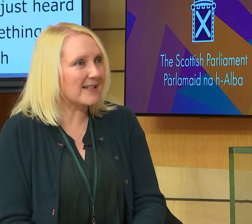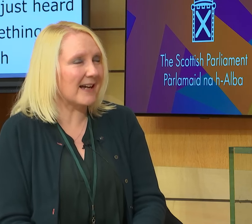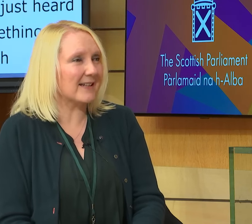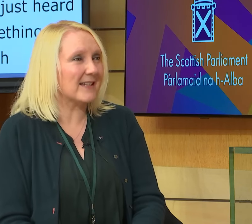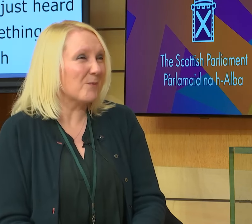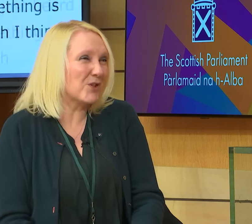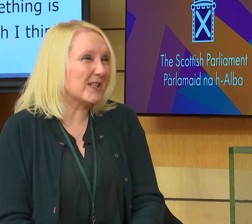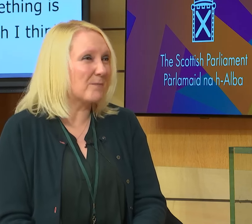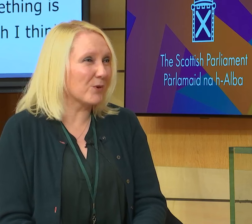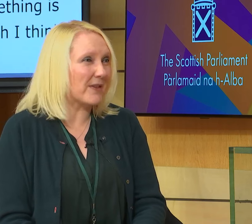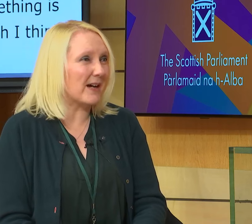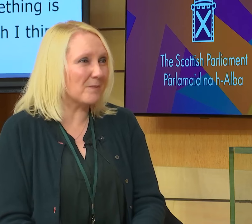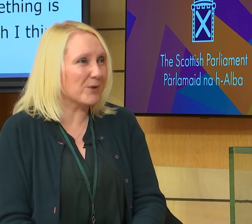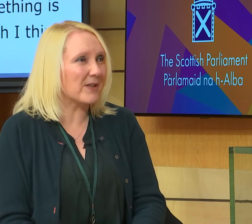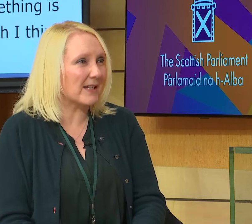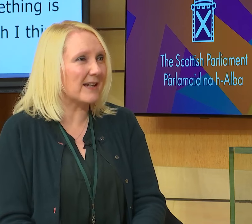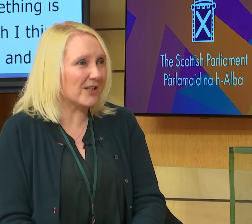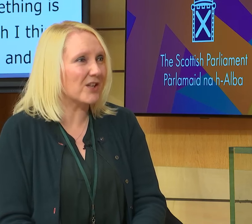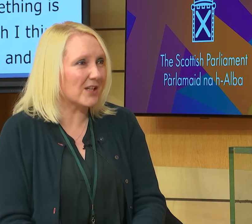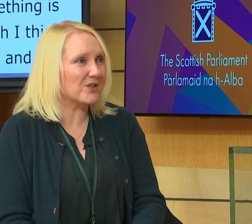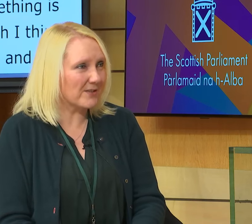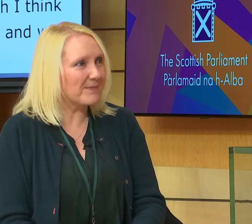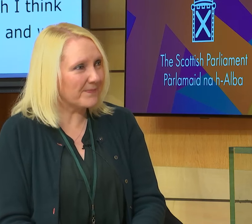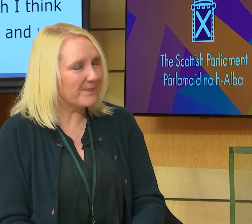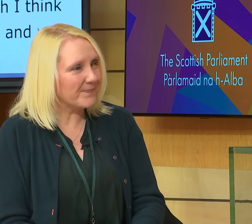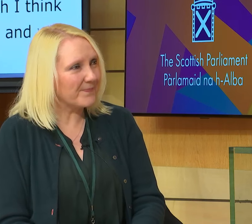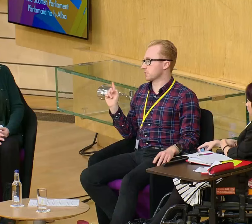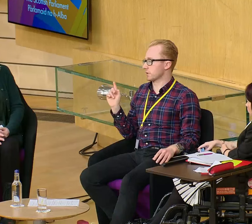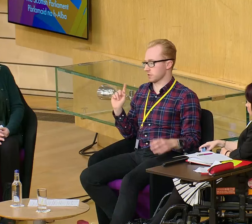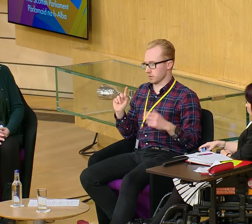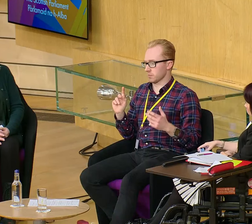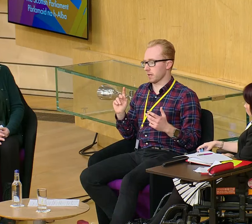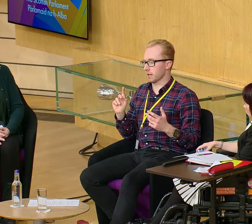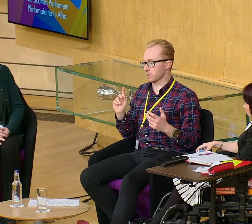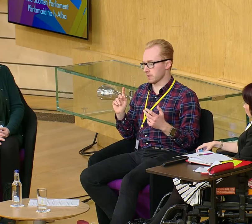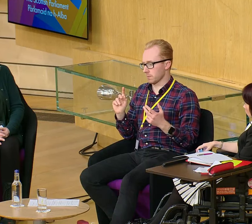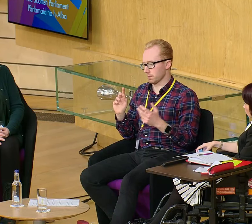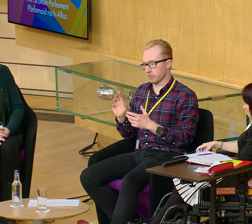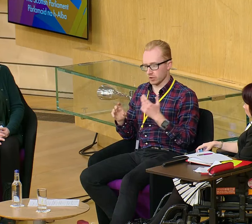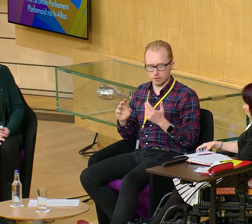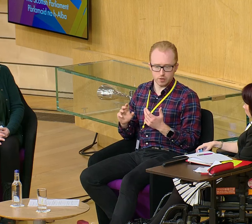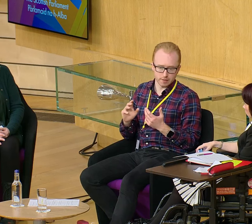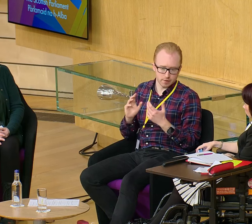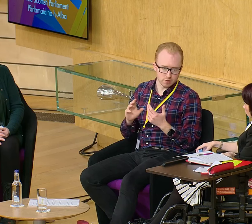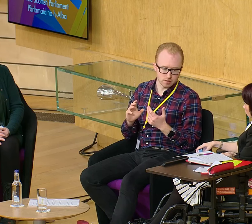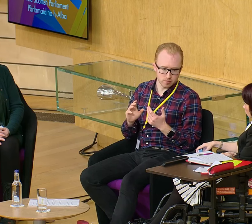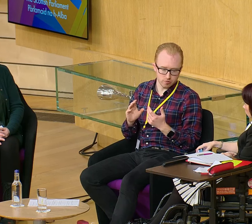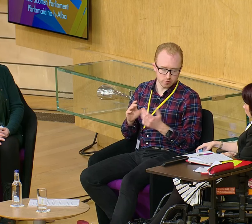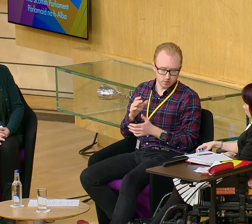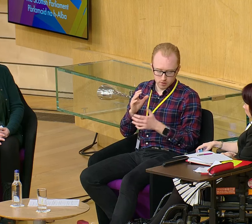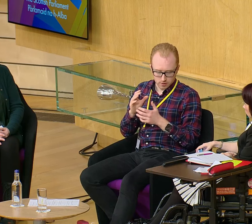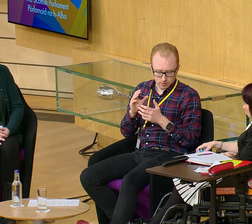advancing this, and we just need more of that, more of the kind of education. And I think as well, just what's in my head, if you're going to try and get this